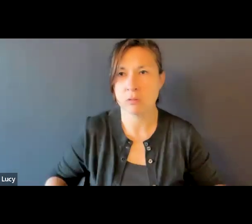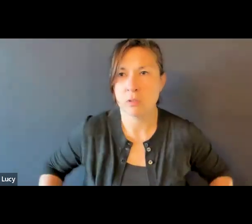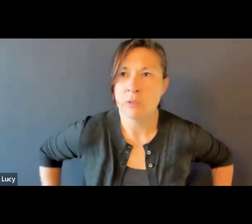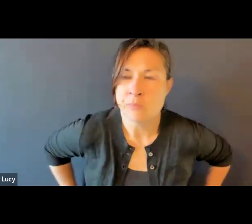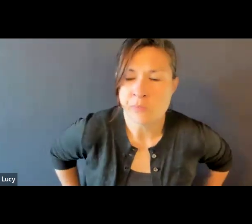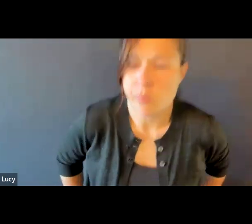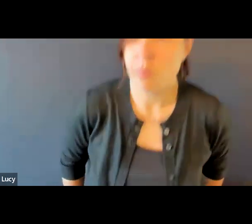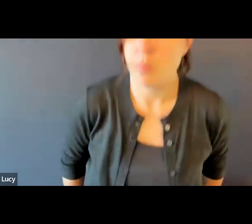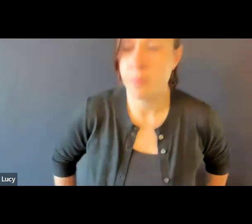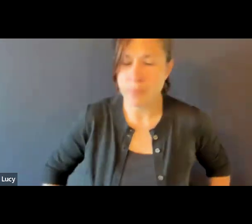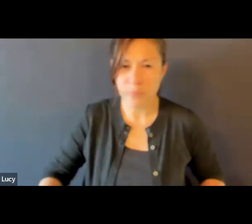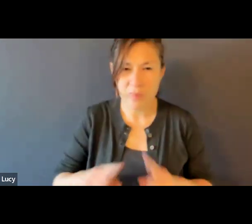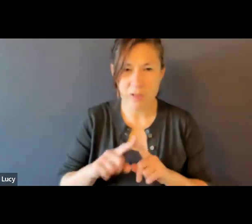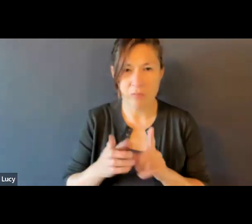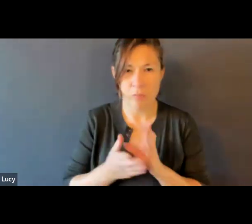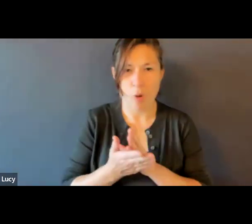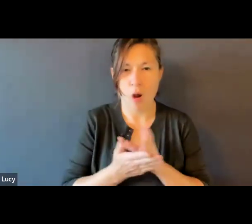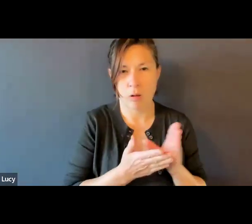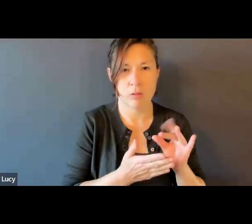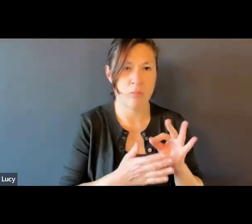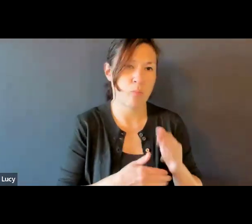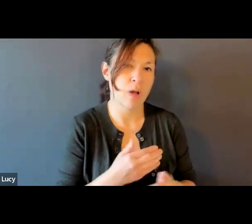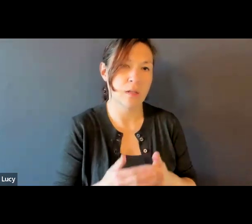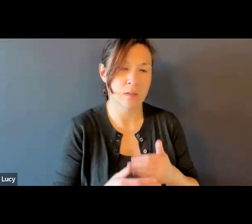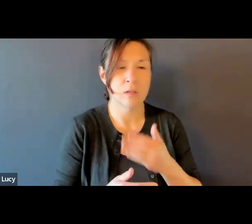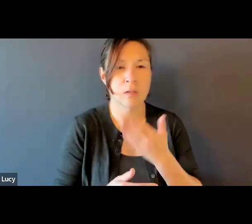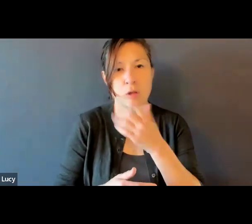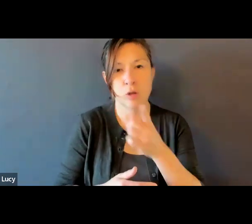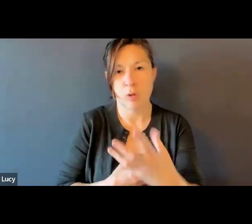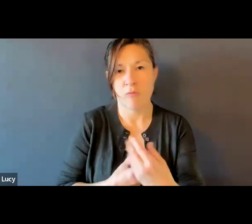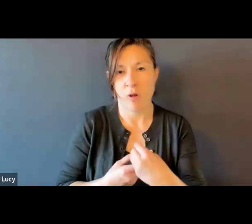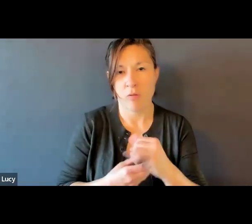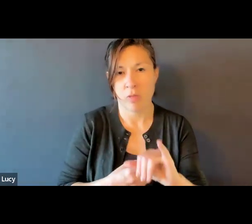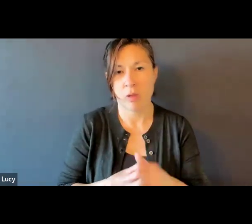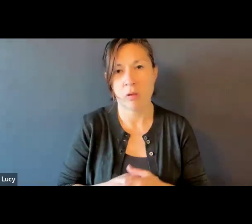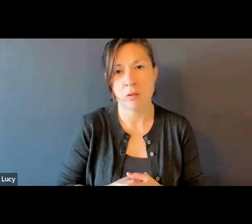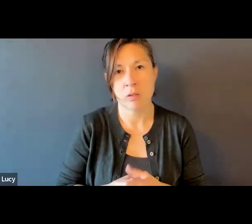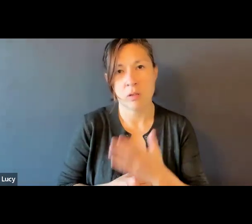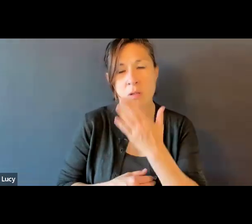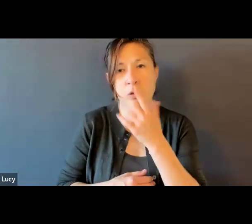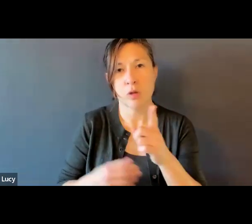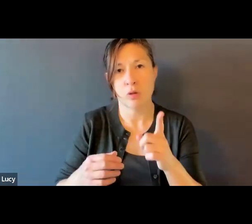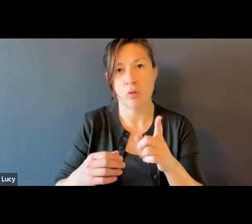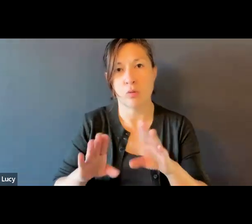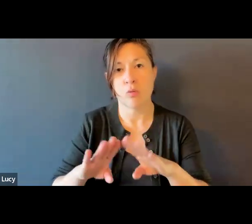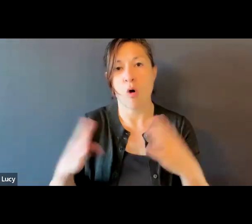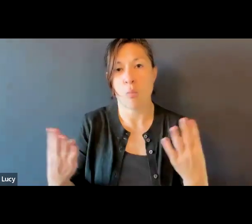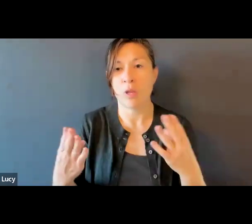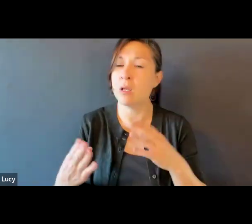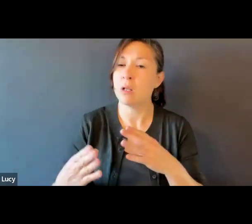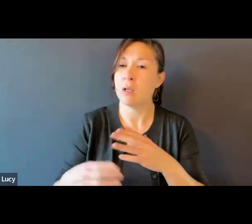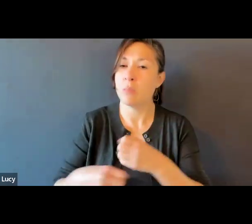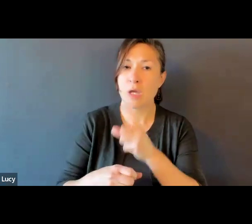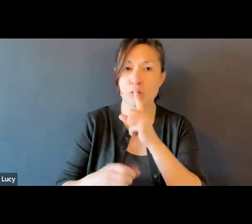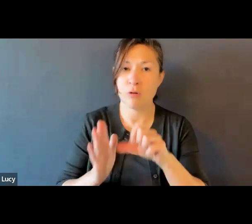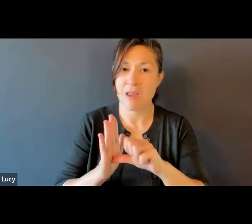that you've been intentional about that. And thank you, Chair, for saying that up front as well, that our schools are welcoming and safe for all of our